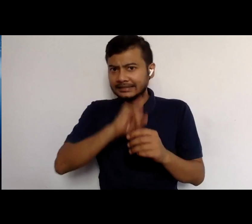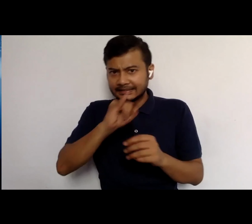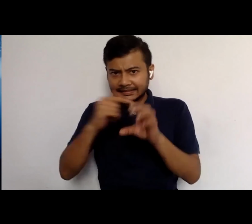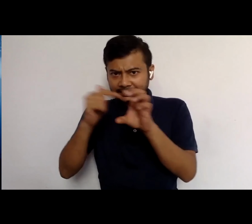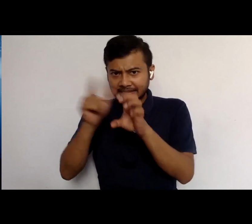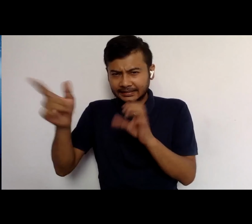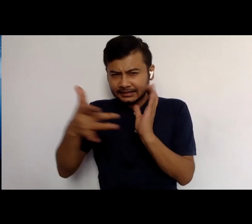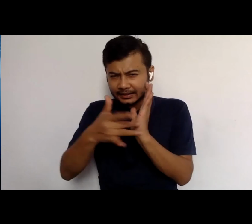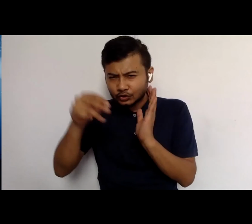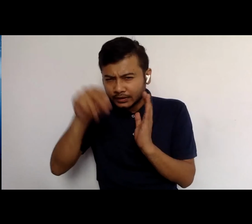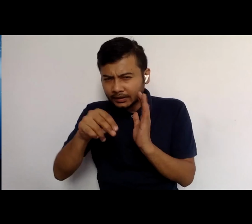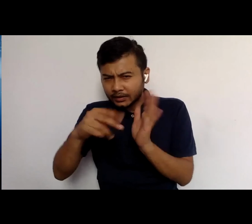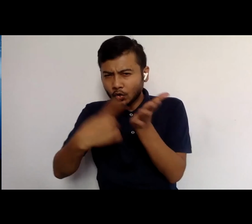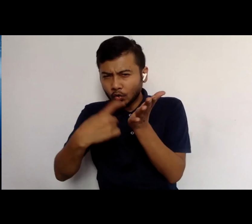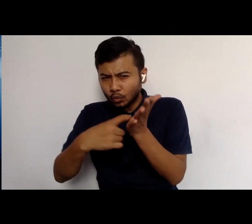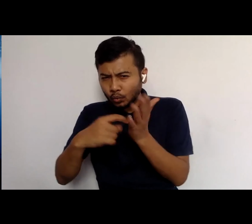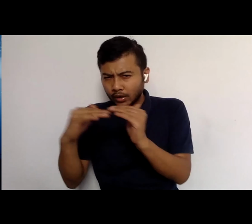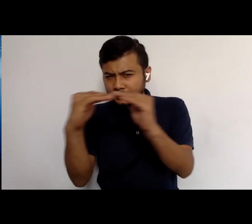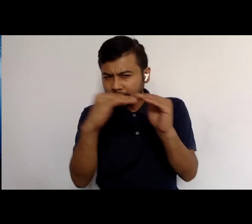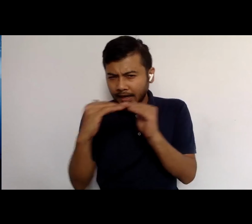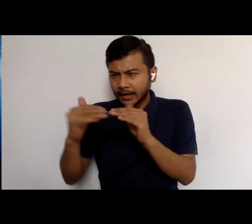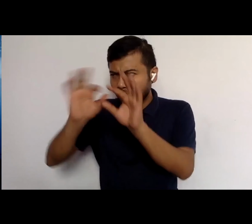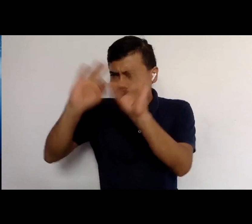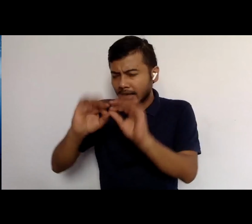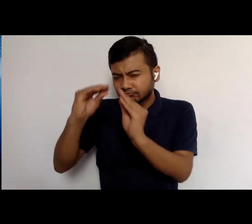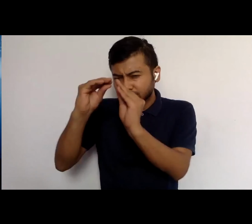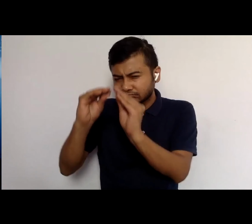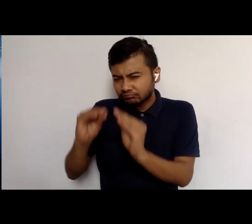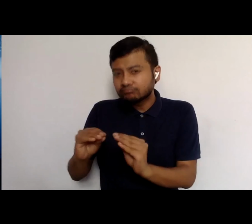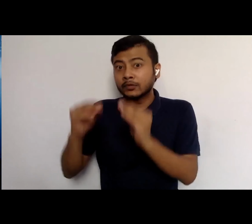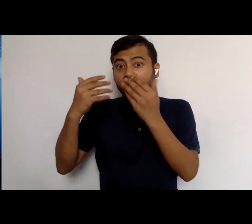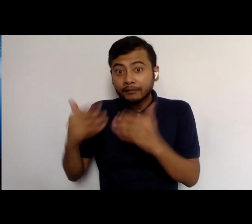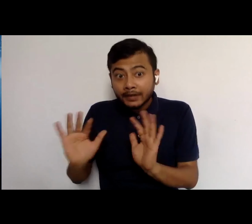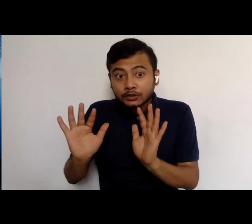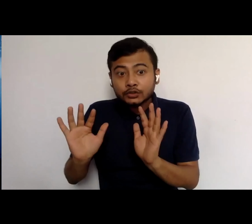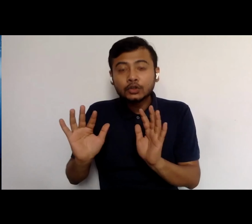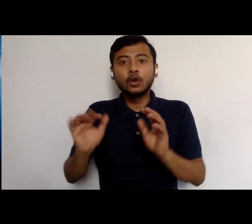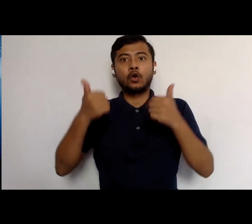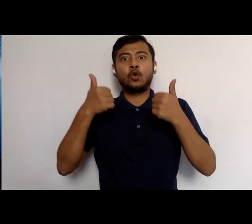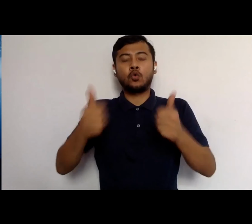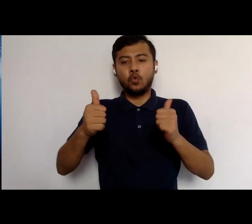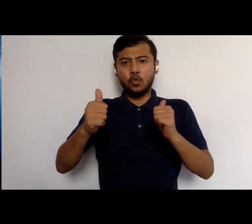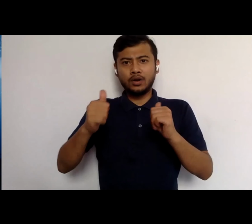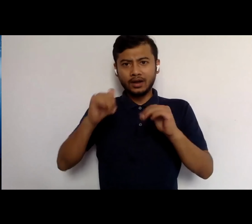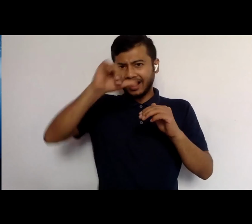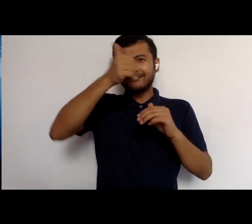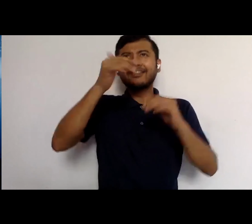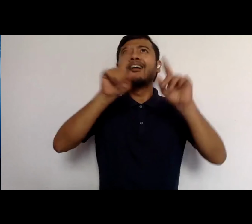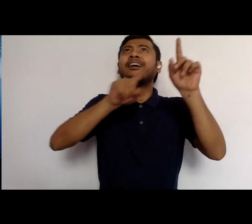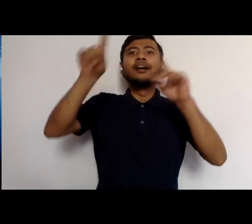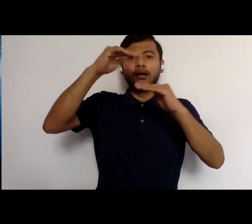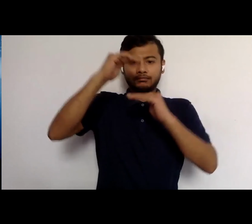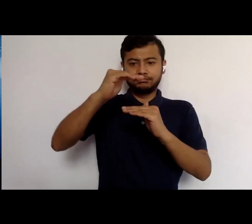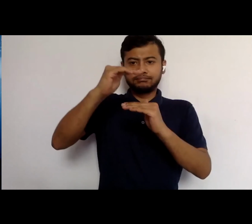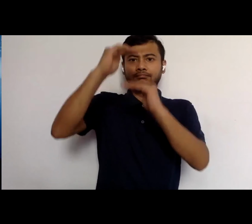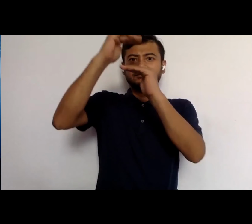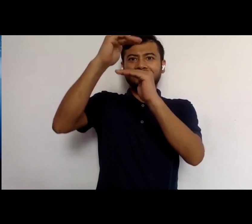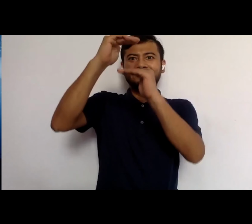standard and will offer better performance for every megahertz of spectrum. Wi-Fi 6 and 5G expand